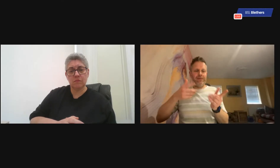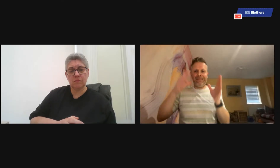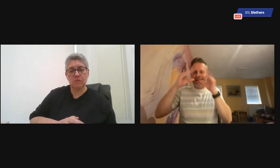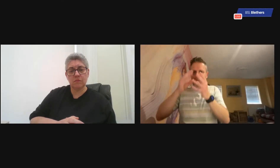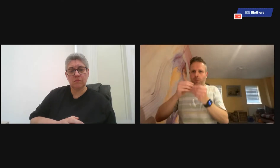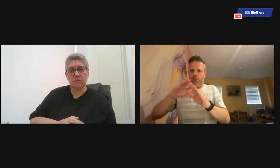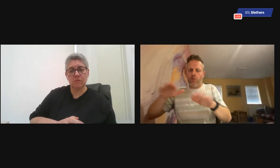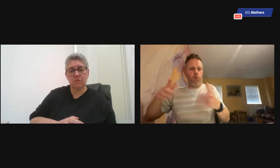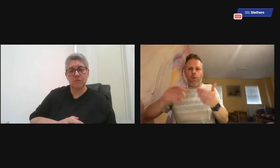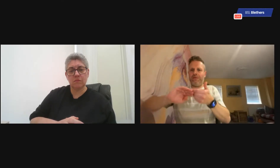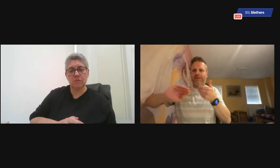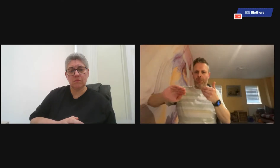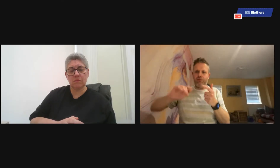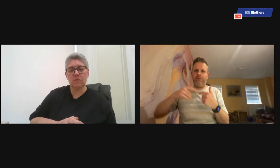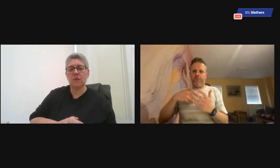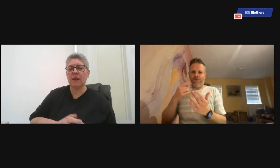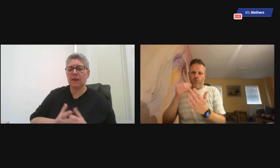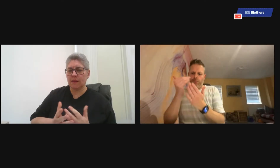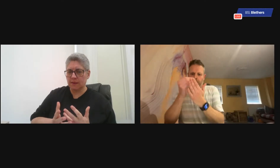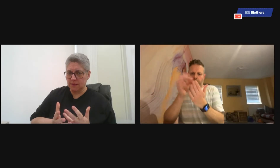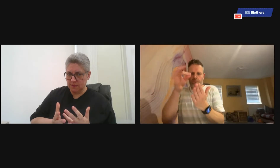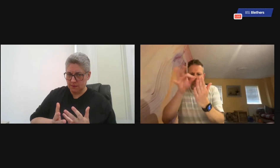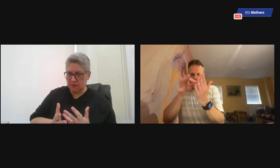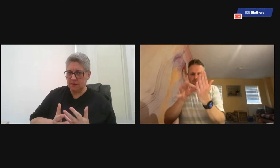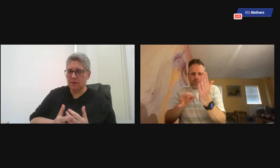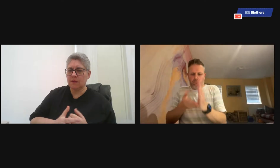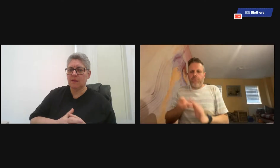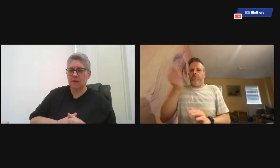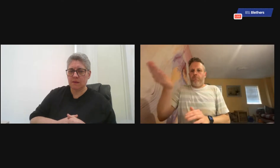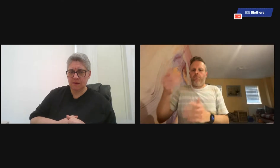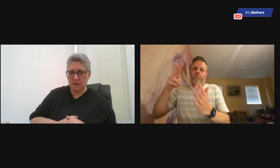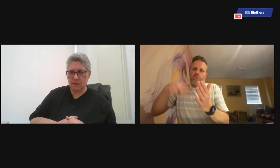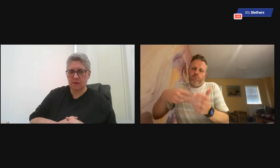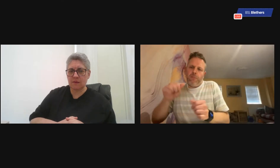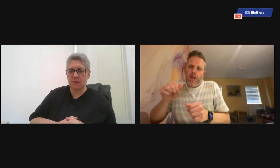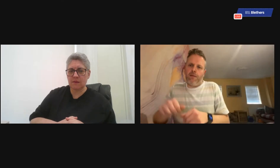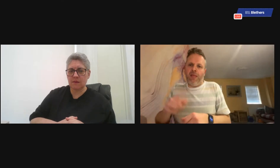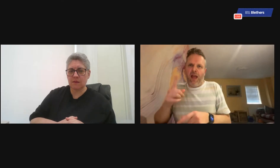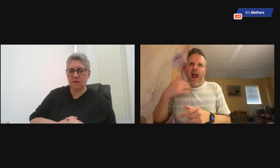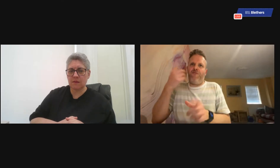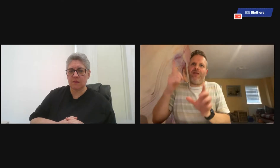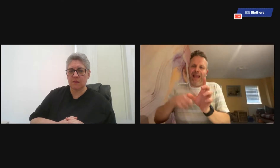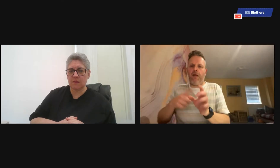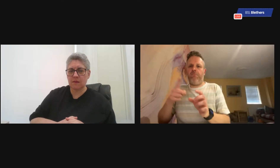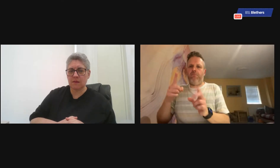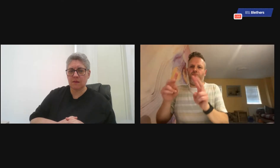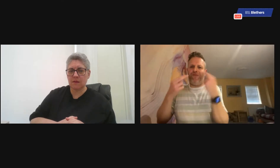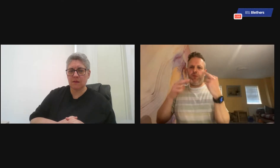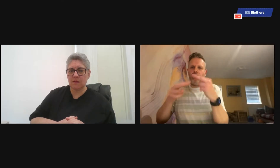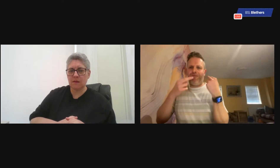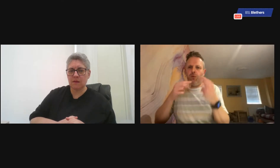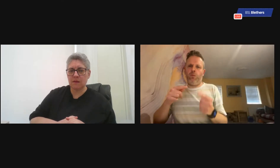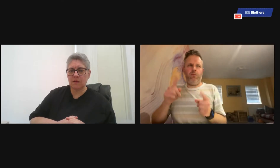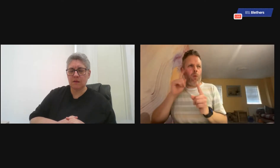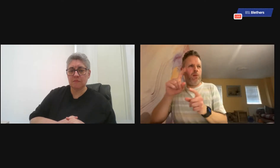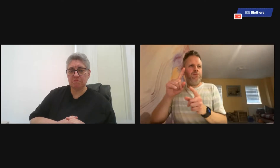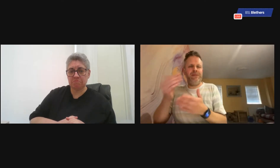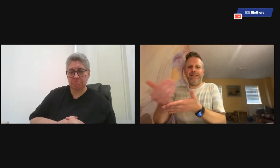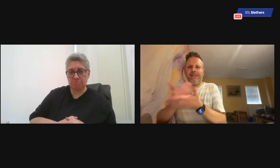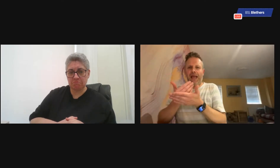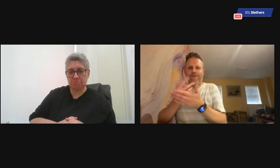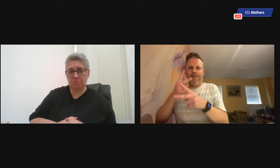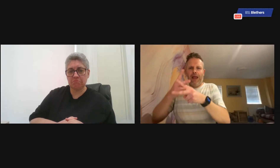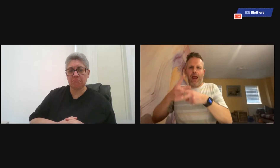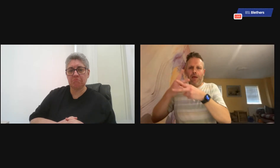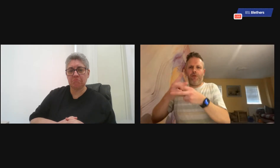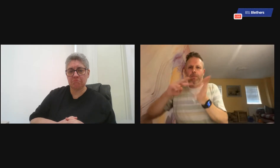example? What is their behavior? Would they try and eat off a child's plate? What essentially do these animals do?